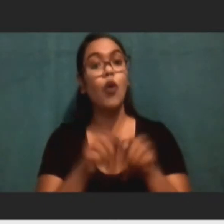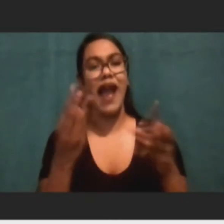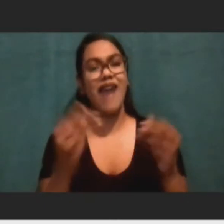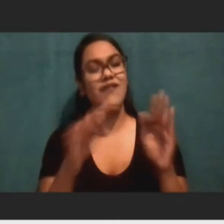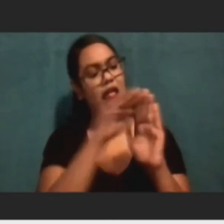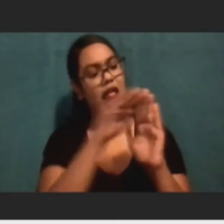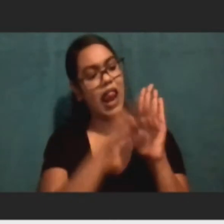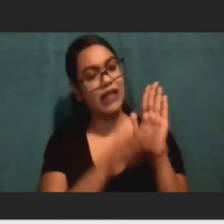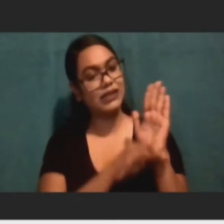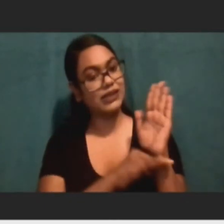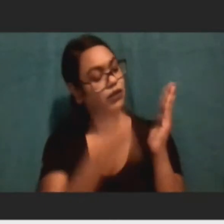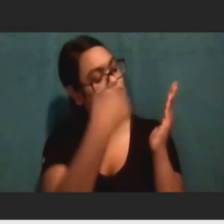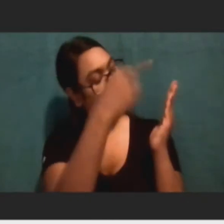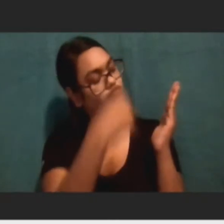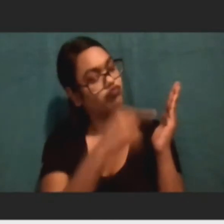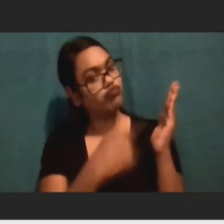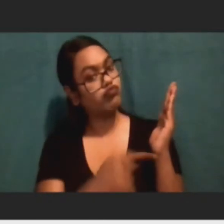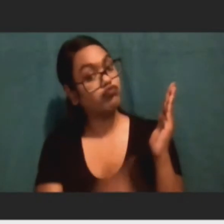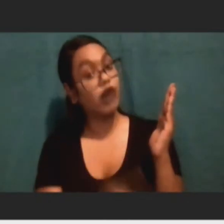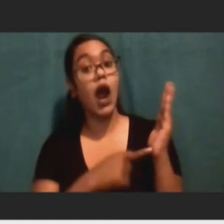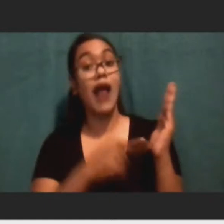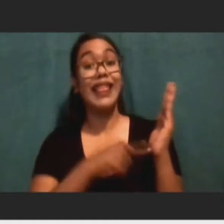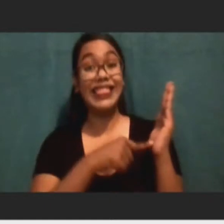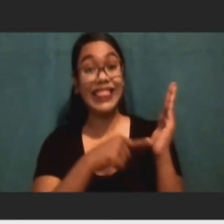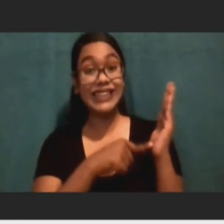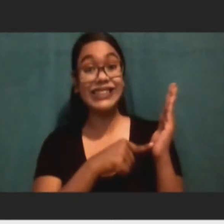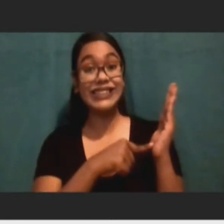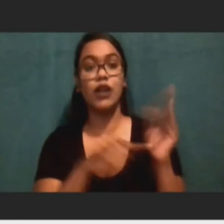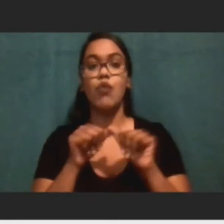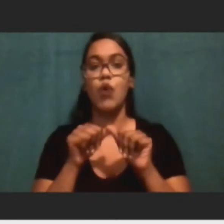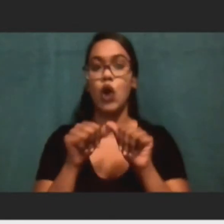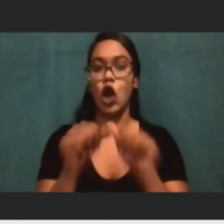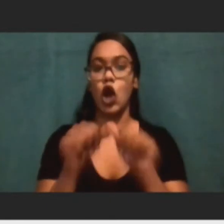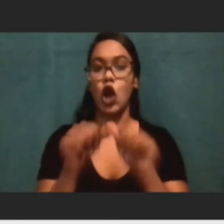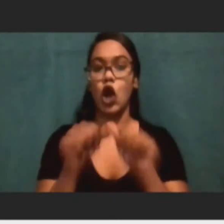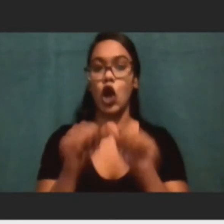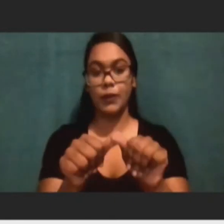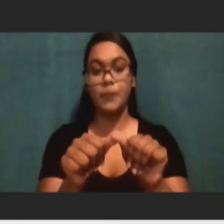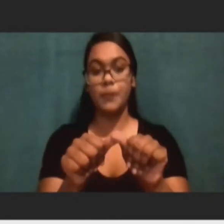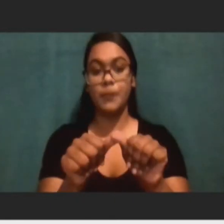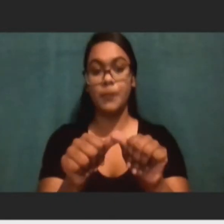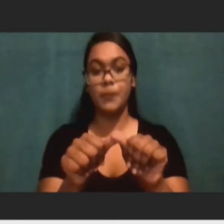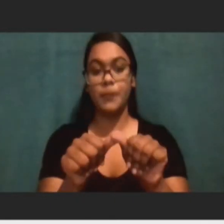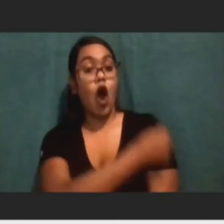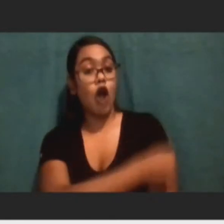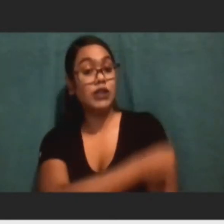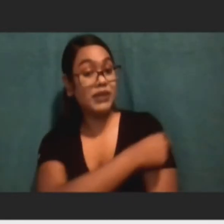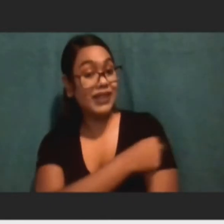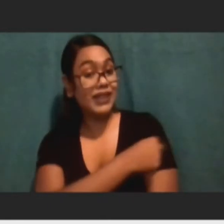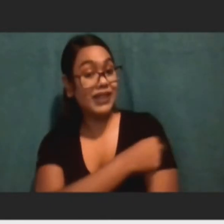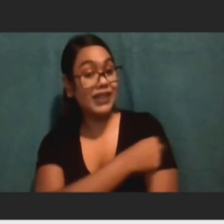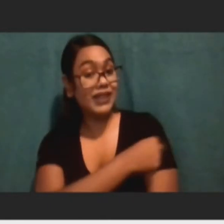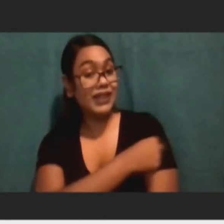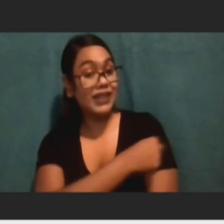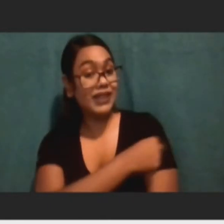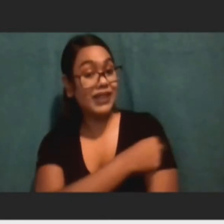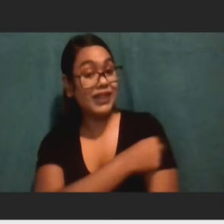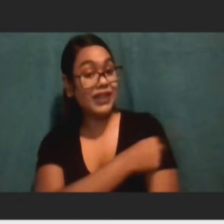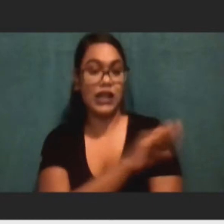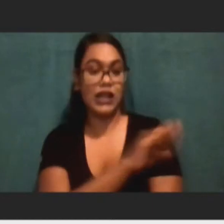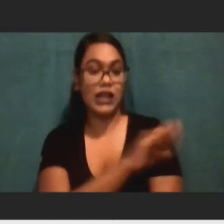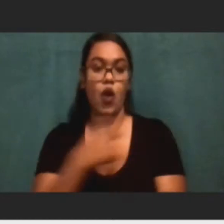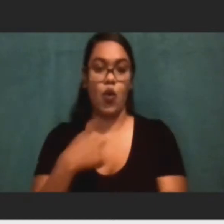daily basis the admissions in our hospitals. We are monitoring our 4407